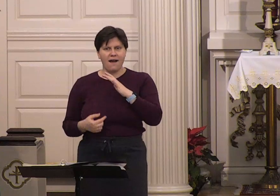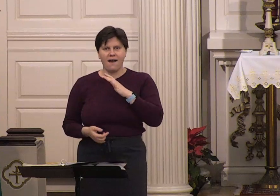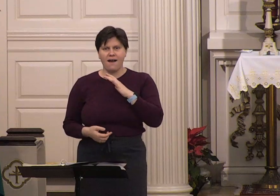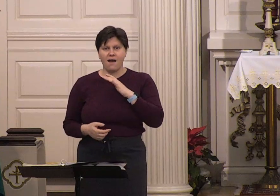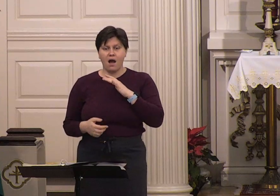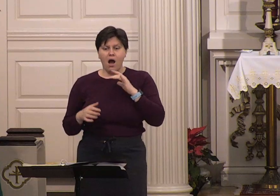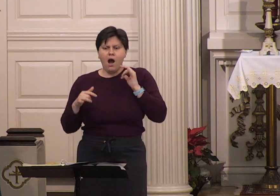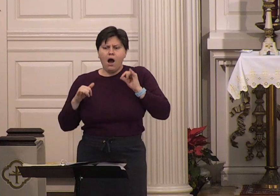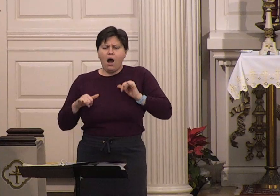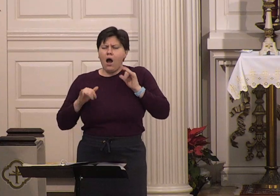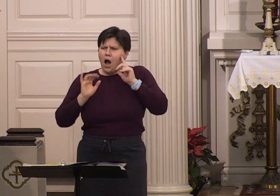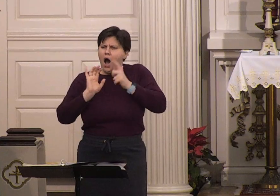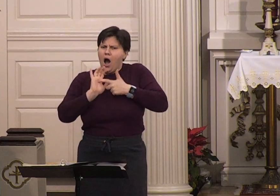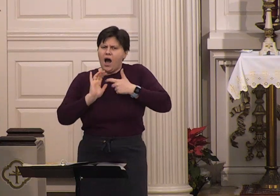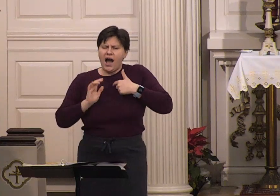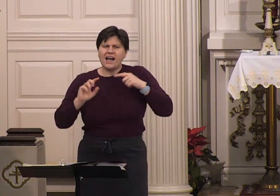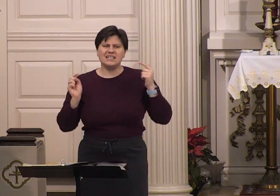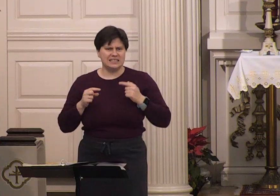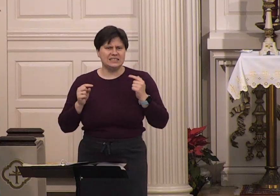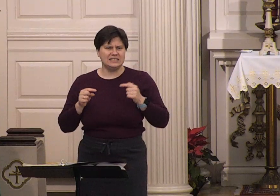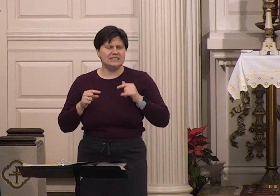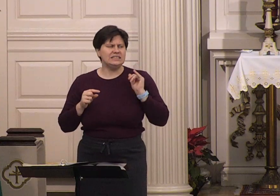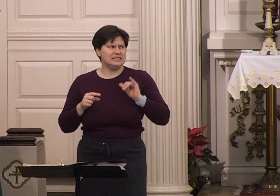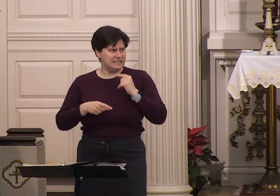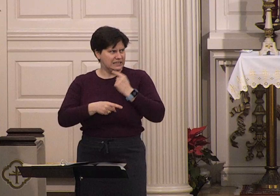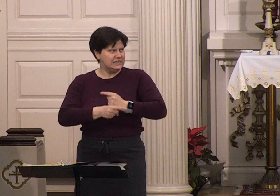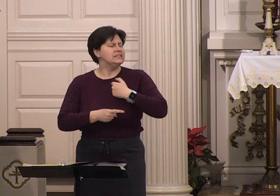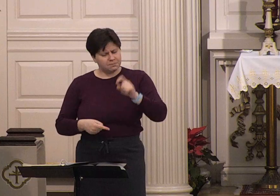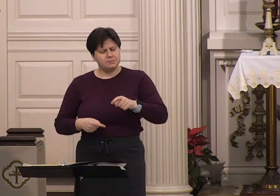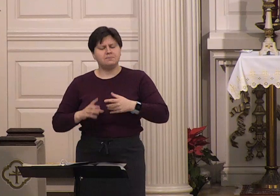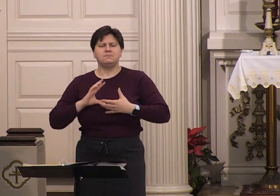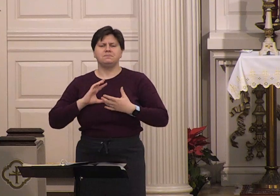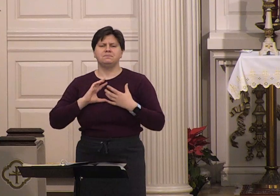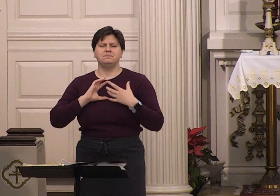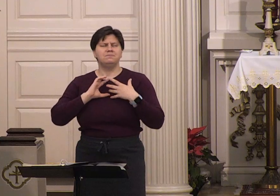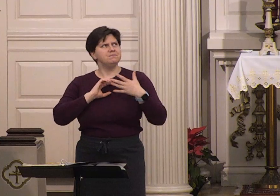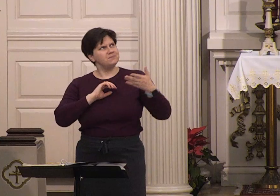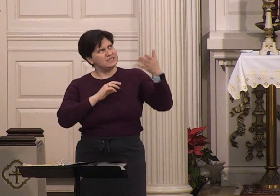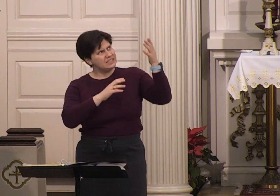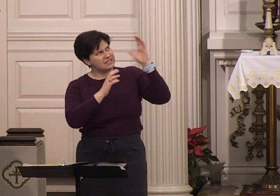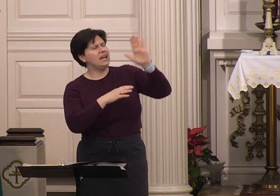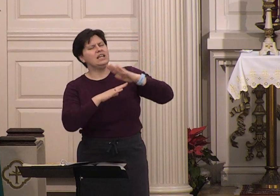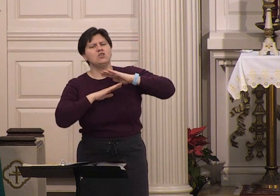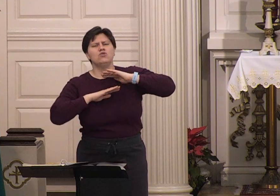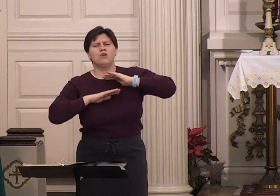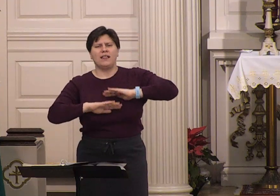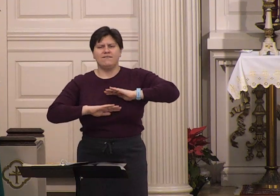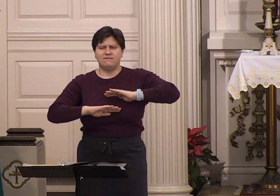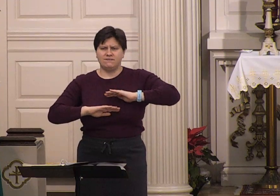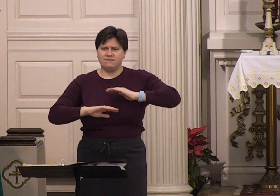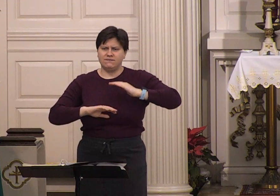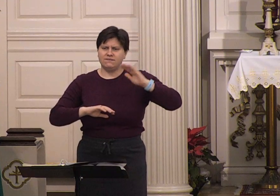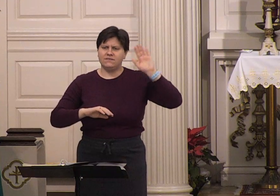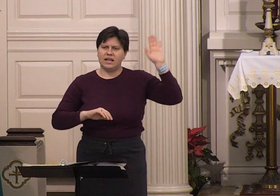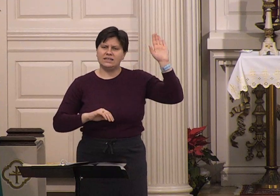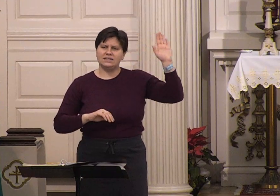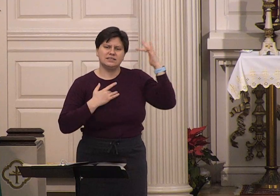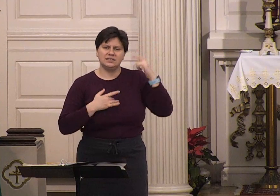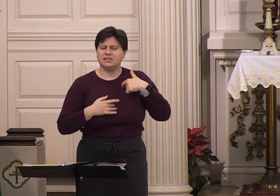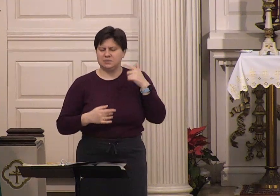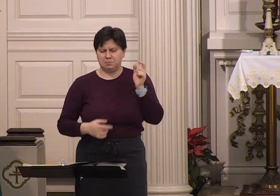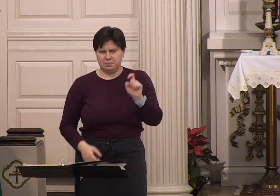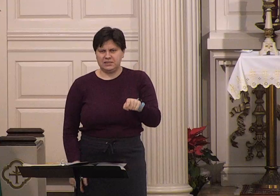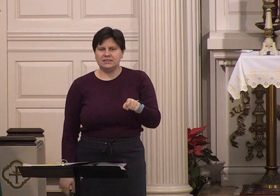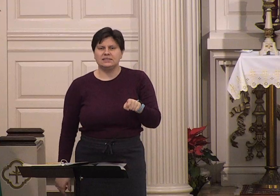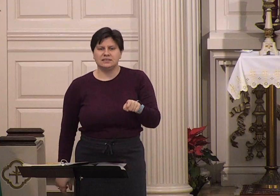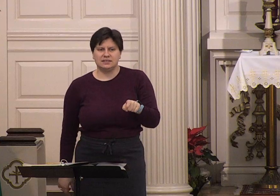I've sinned. I guess I have sinned. I need to seek God's relief, God's mercy.